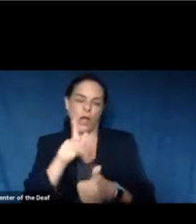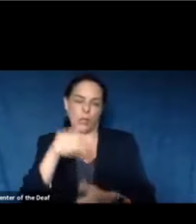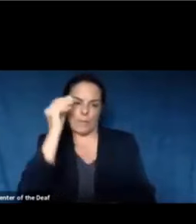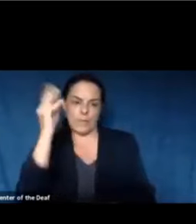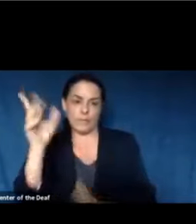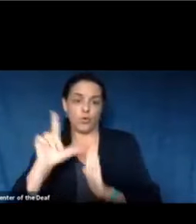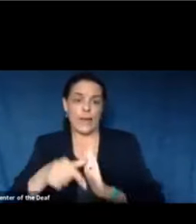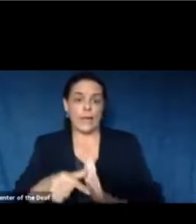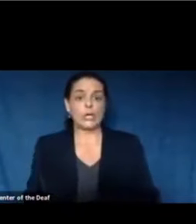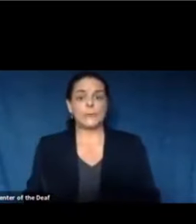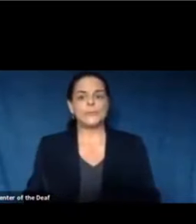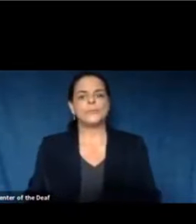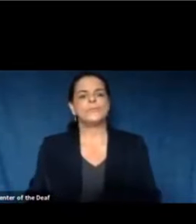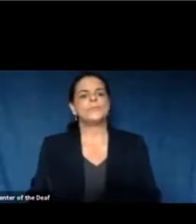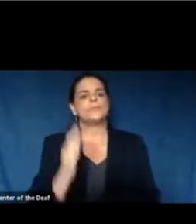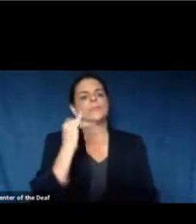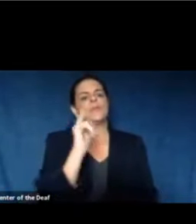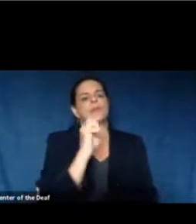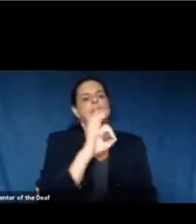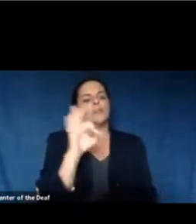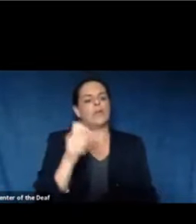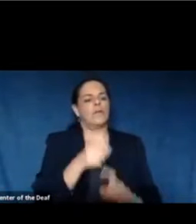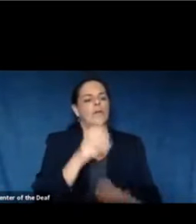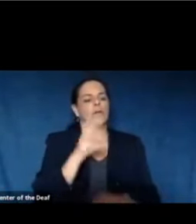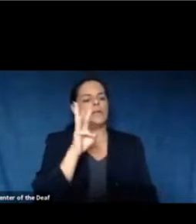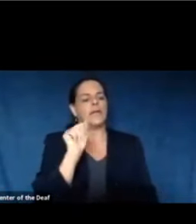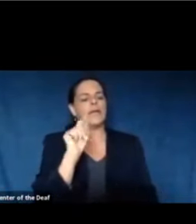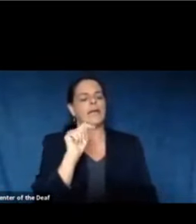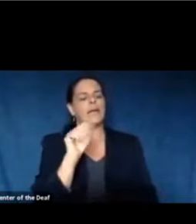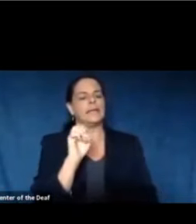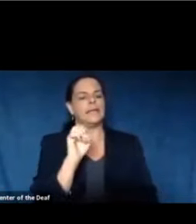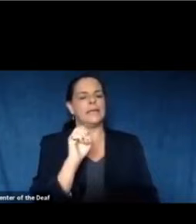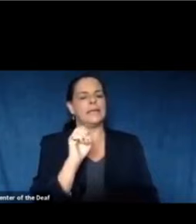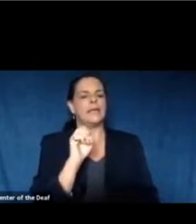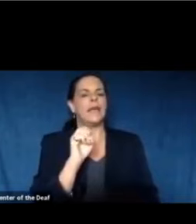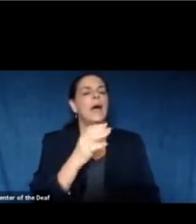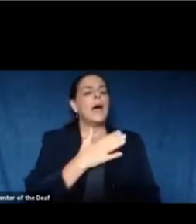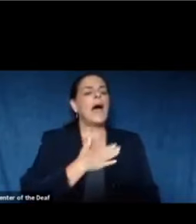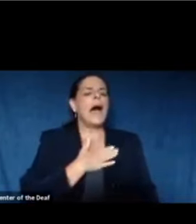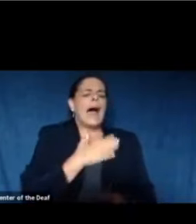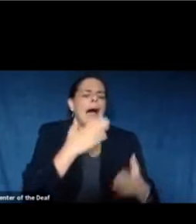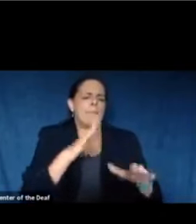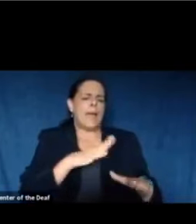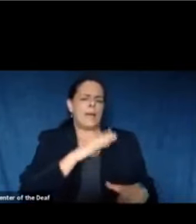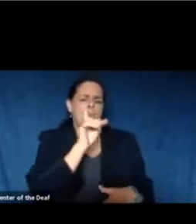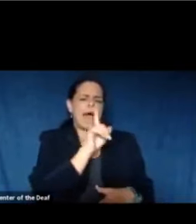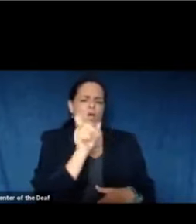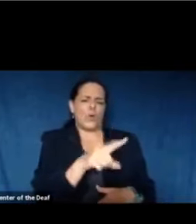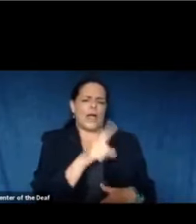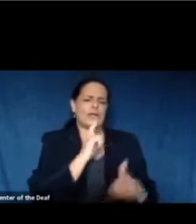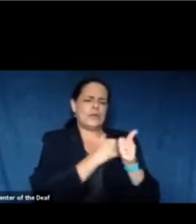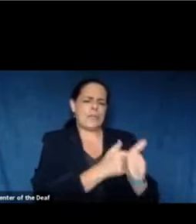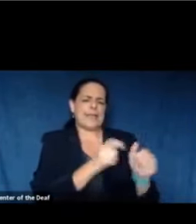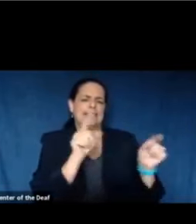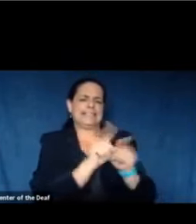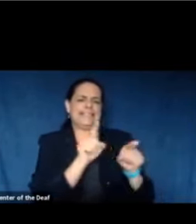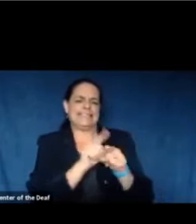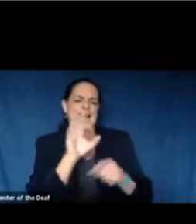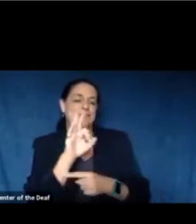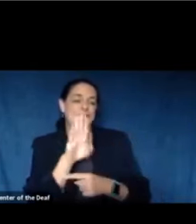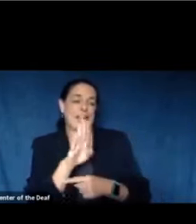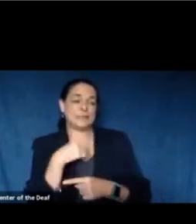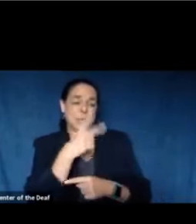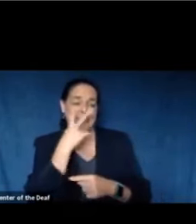later. All right, Jeff with WATE. I bet my question is based on the same Facebook post as Isabel's. The post we've